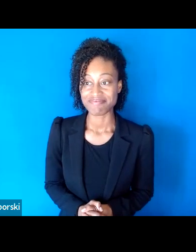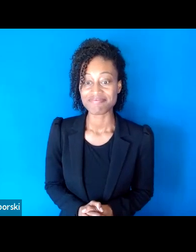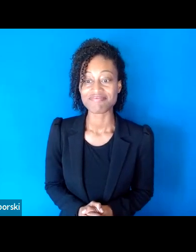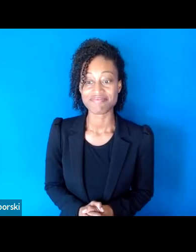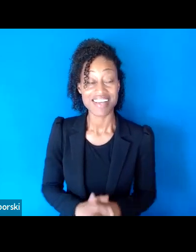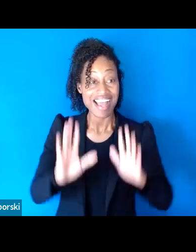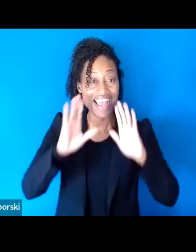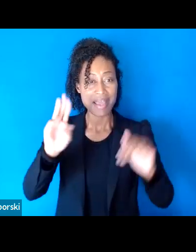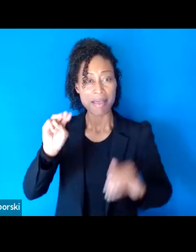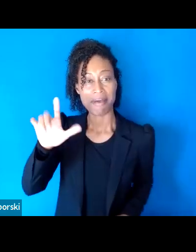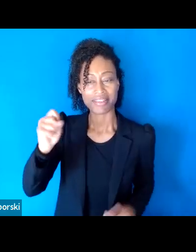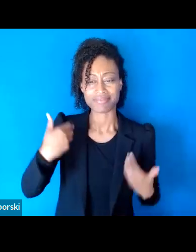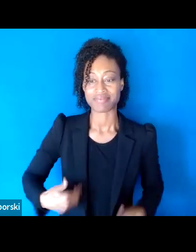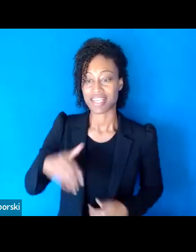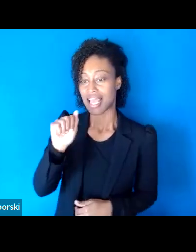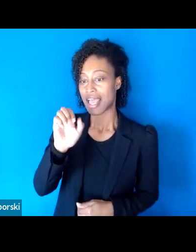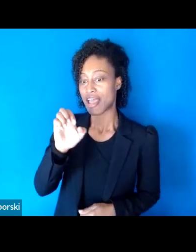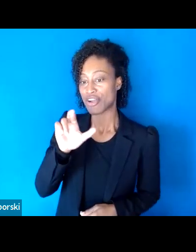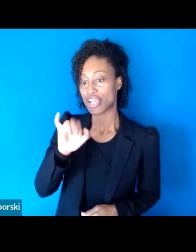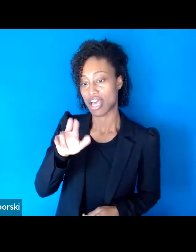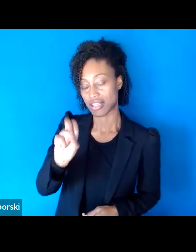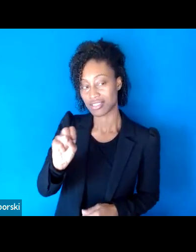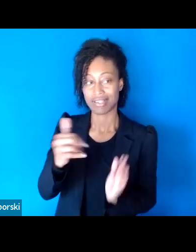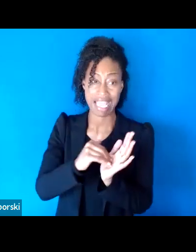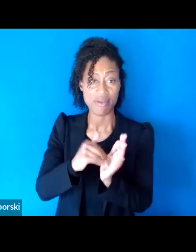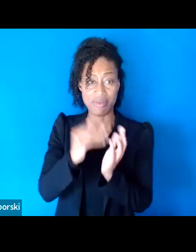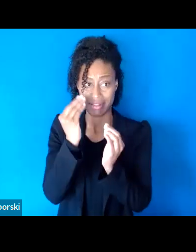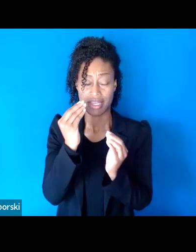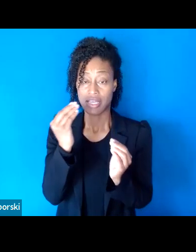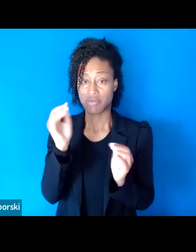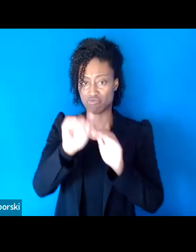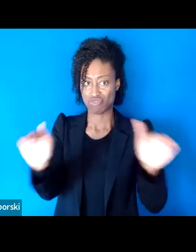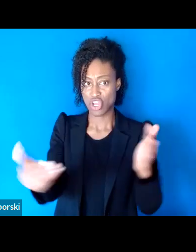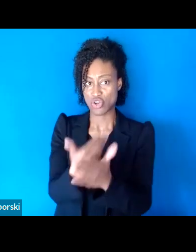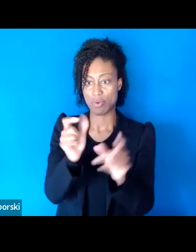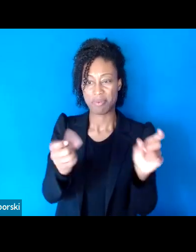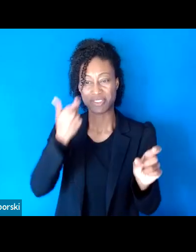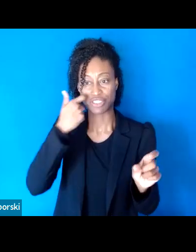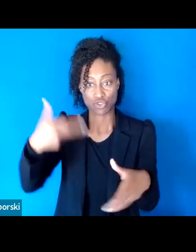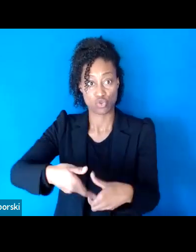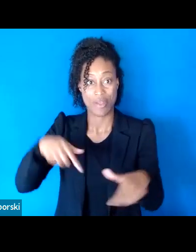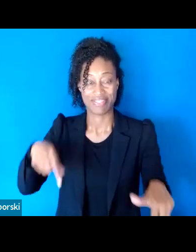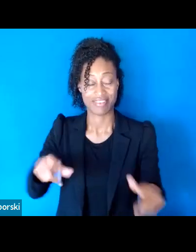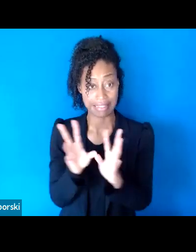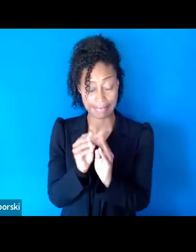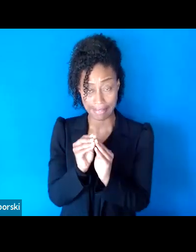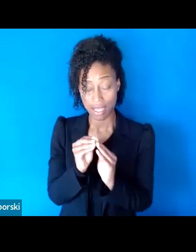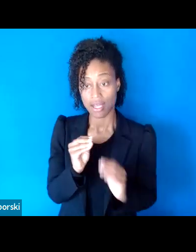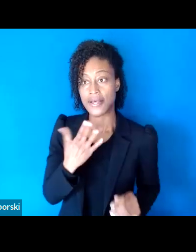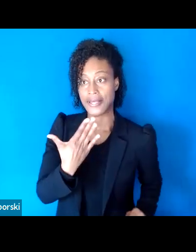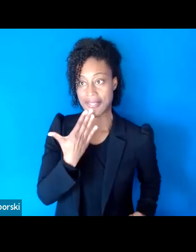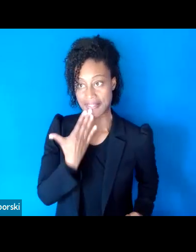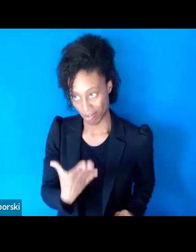Hey, Mels, this is Arius again. And once again, for the new people arriving into the session, I thank you